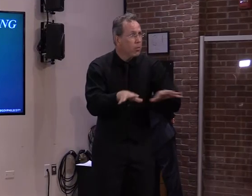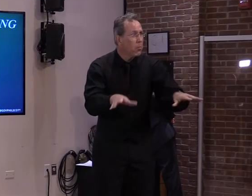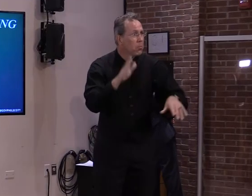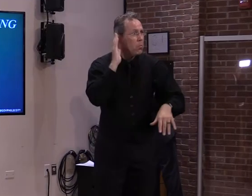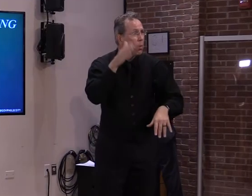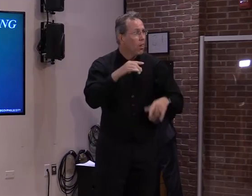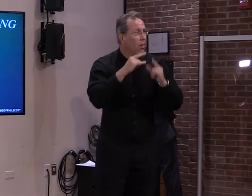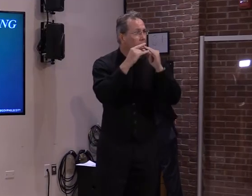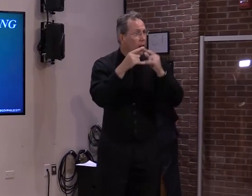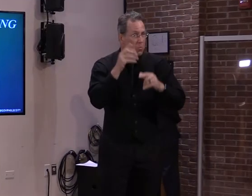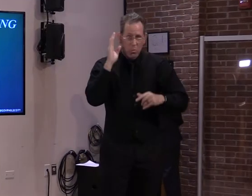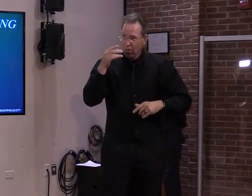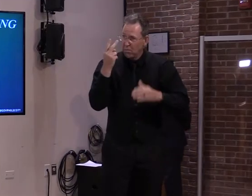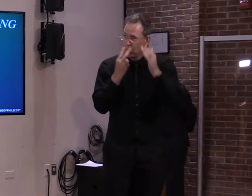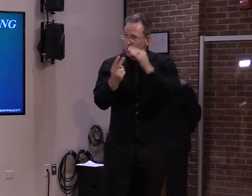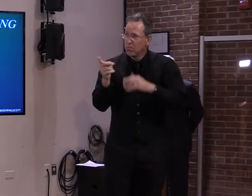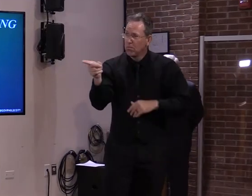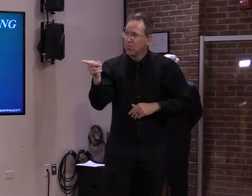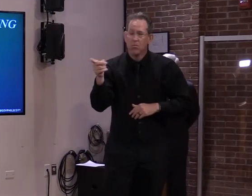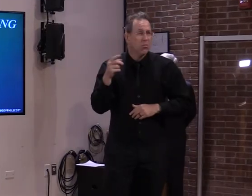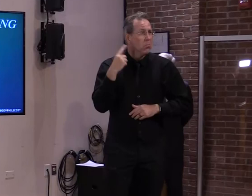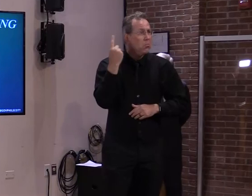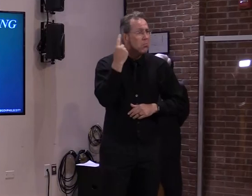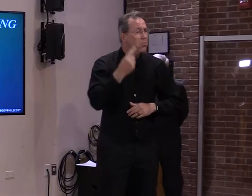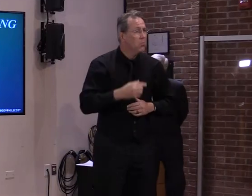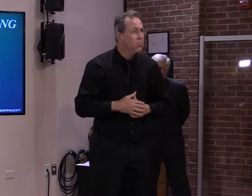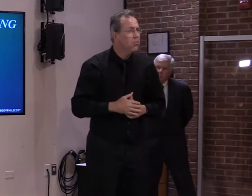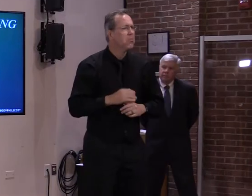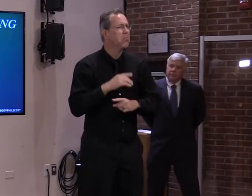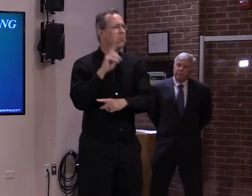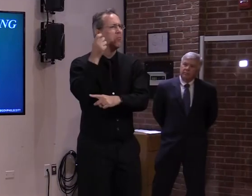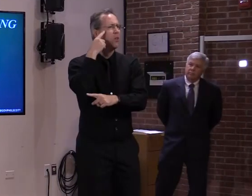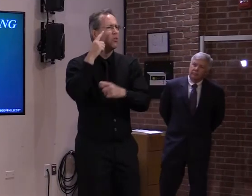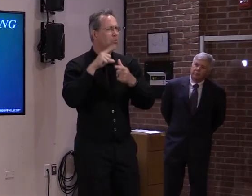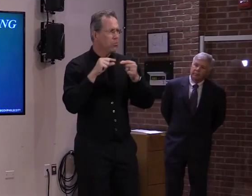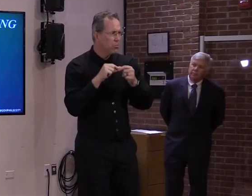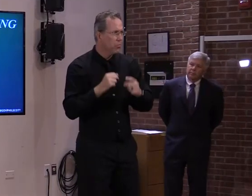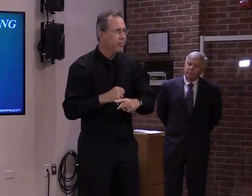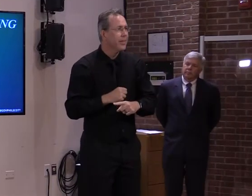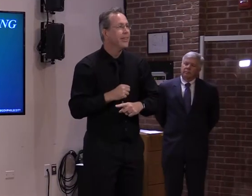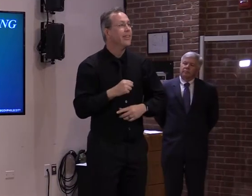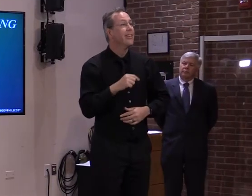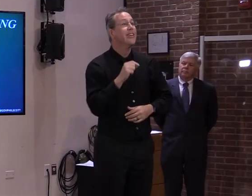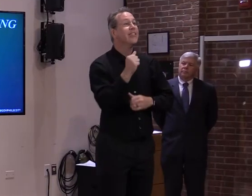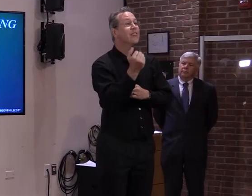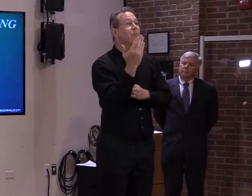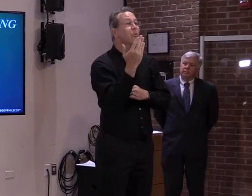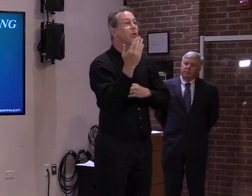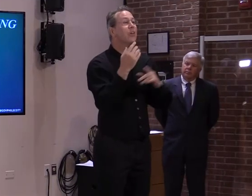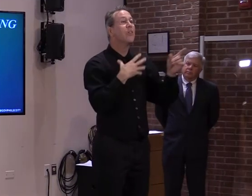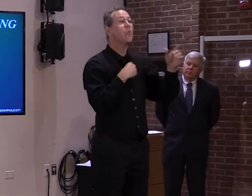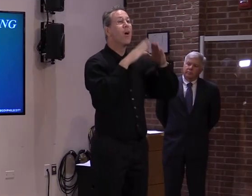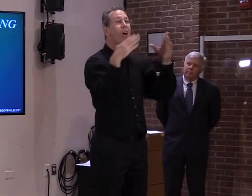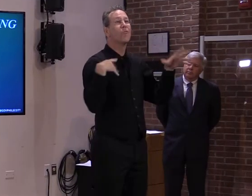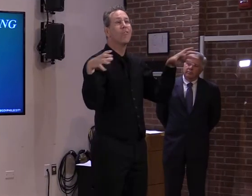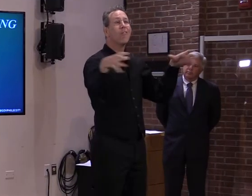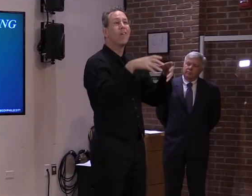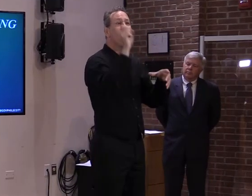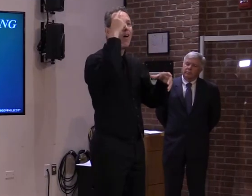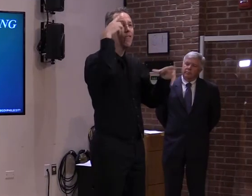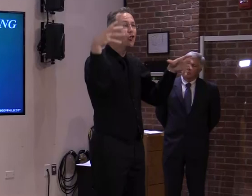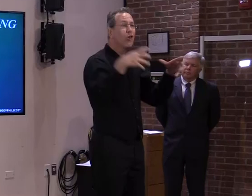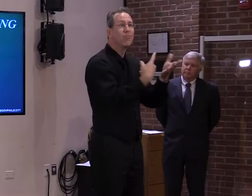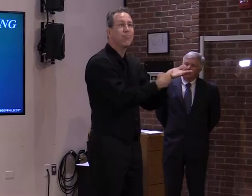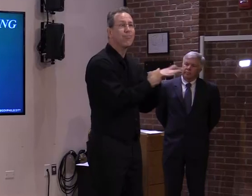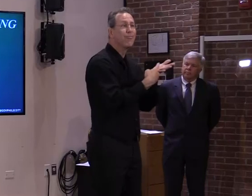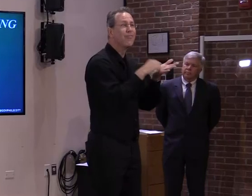interesting. That was one of the questions by two governors this morning on the White House call to Dr. Walensky